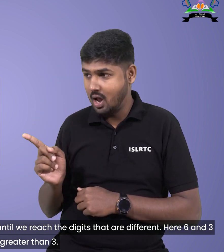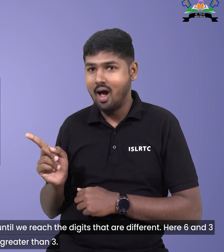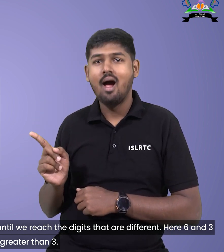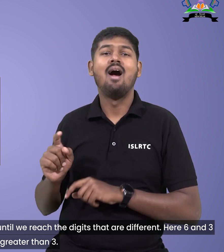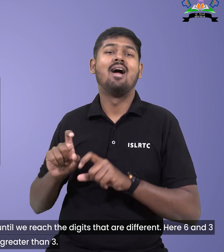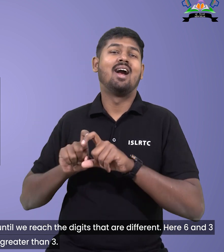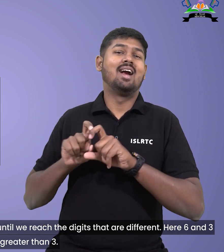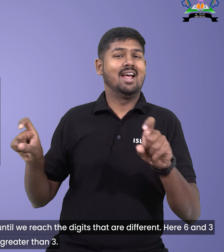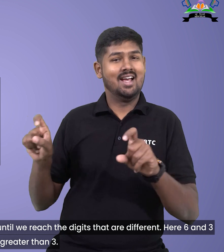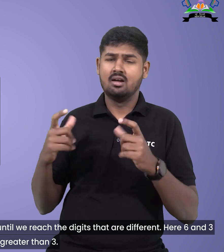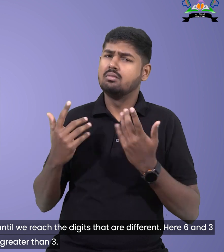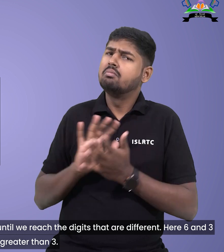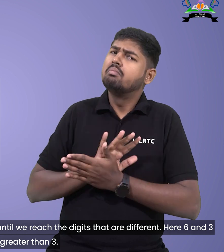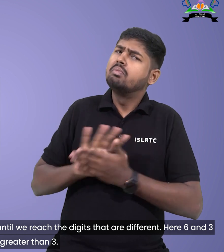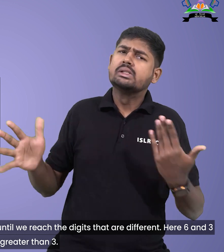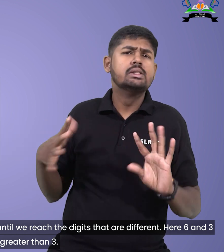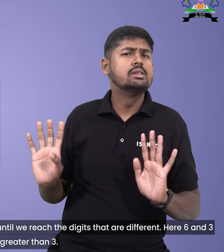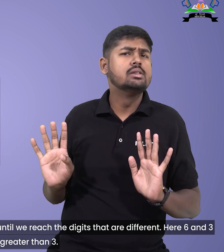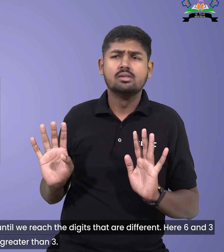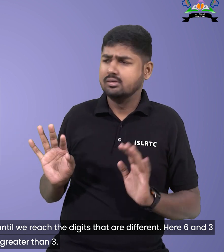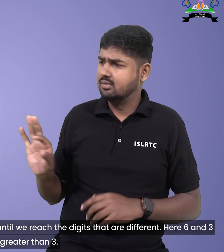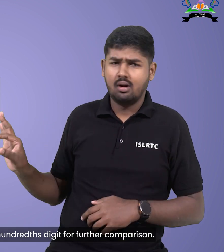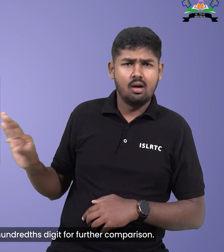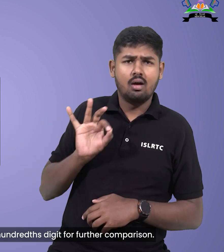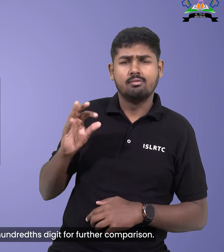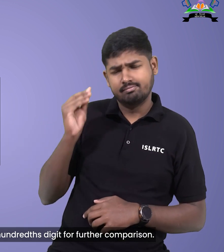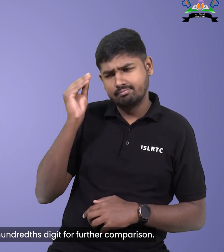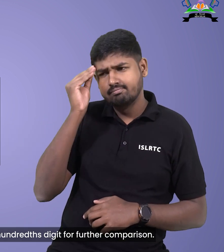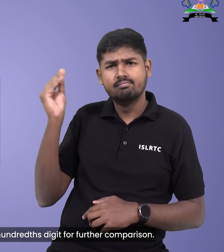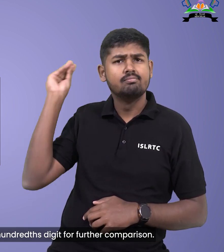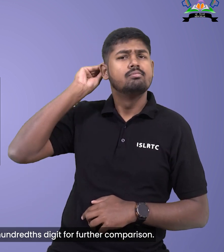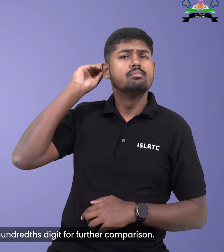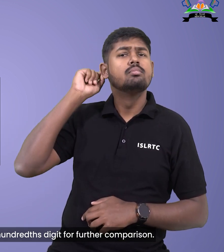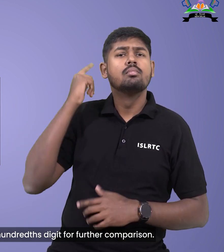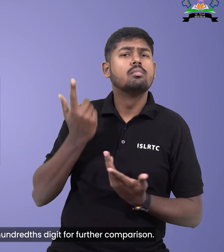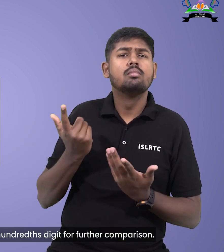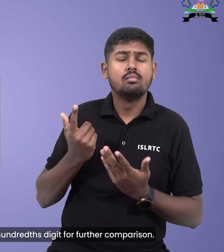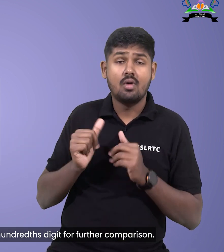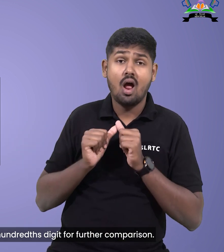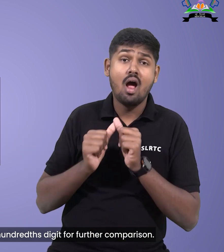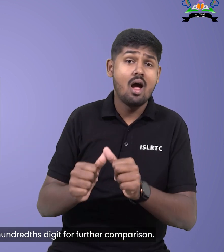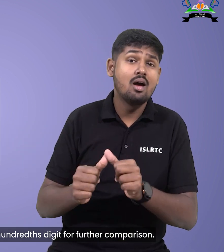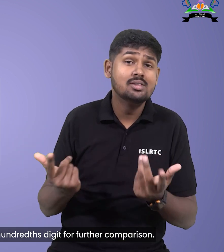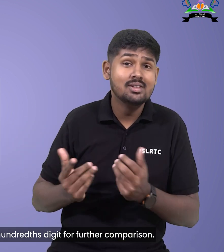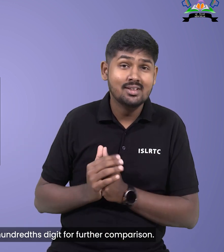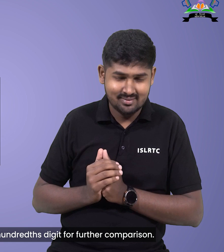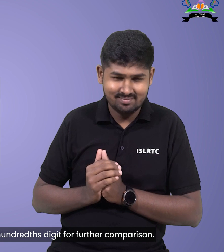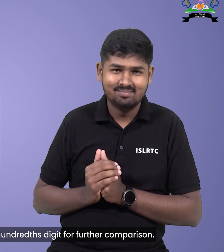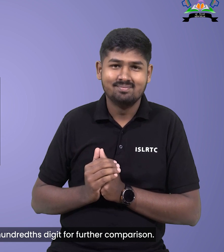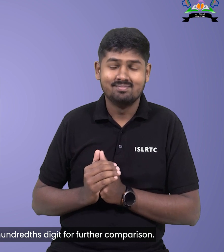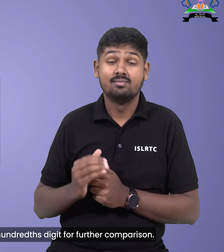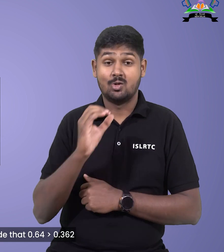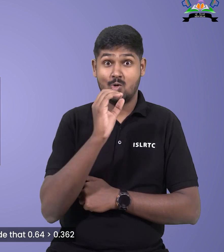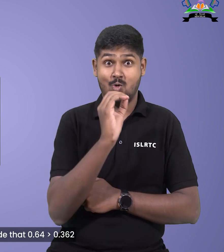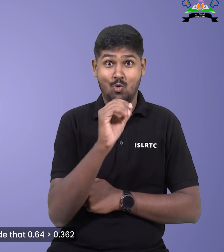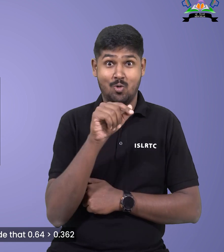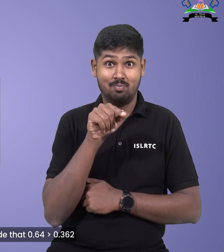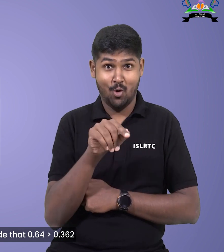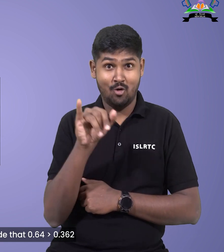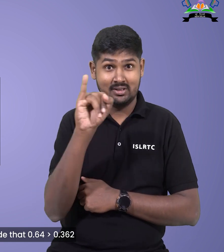and 3 are different and 6 is greater than 3. Therefore, we do not need to move on to the hundreds digit